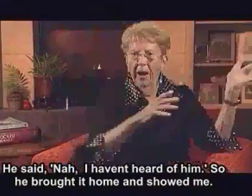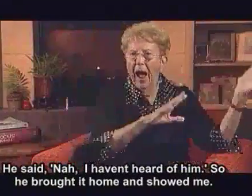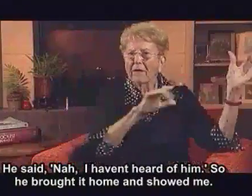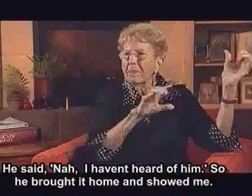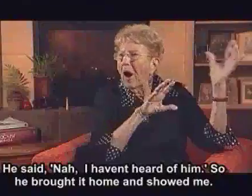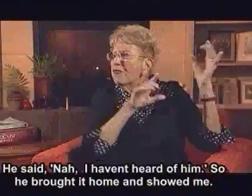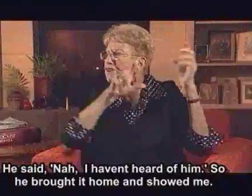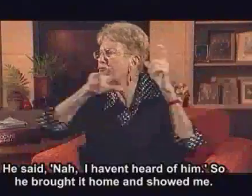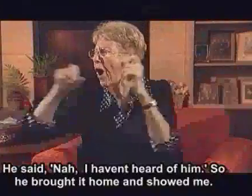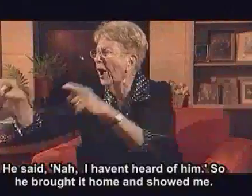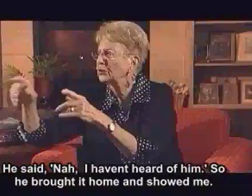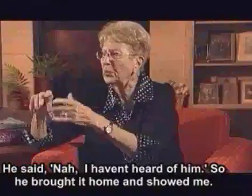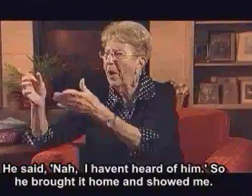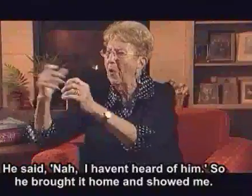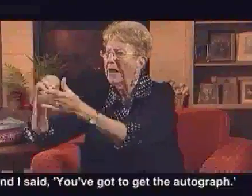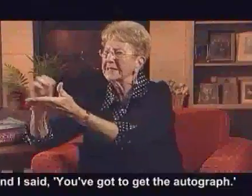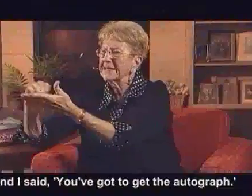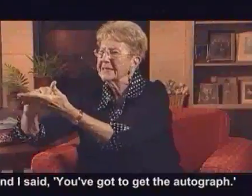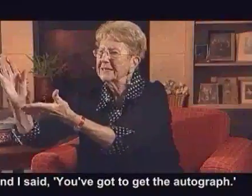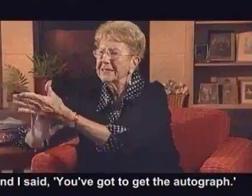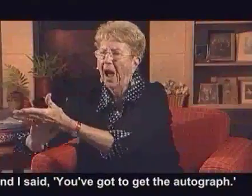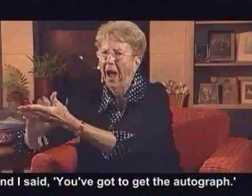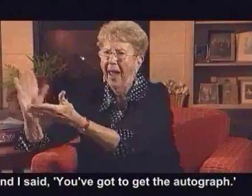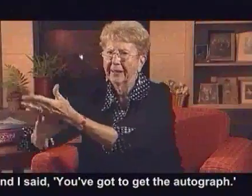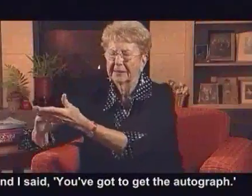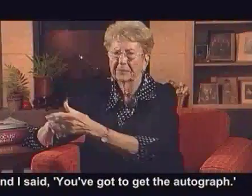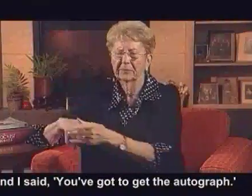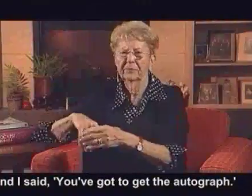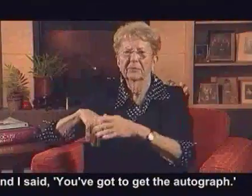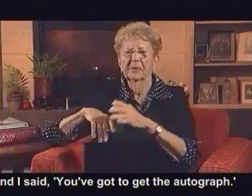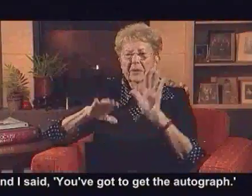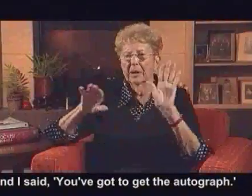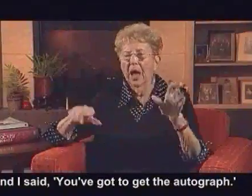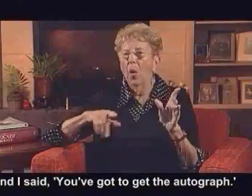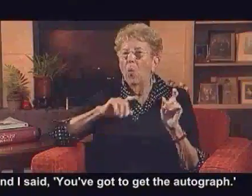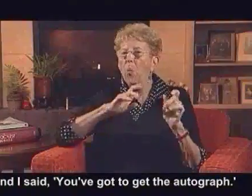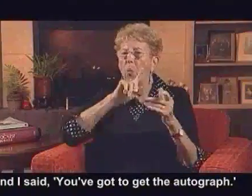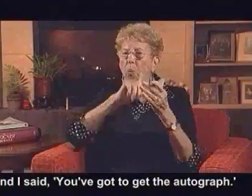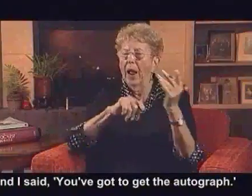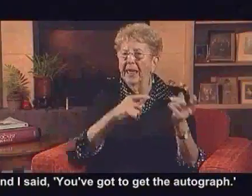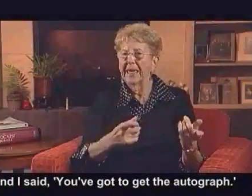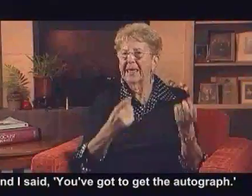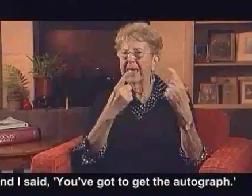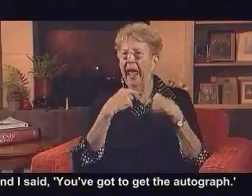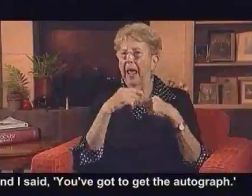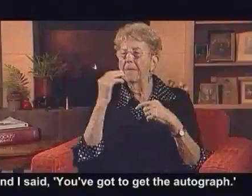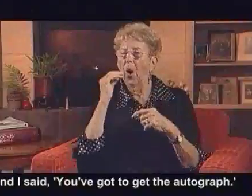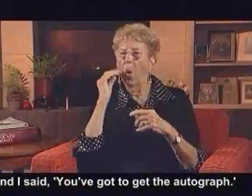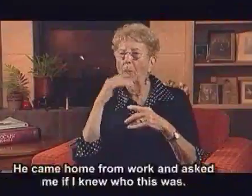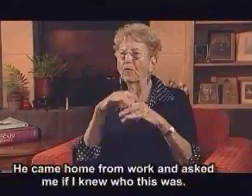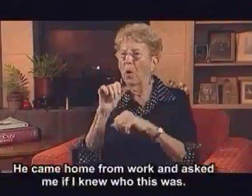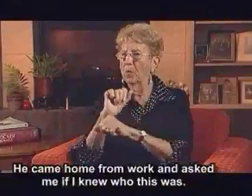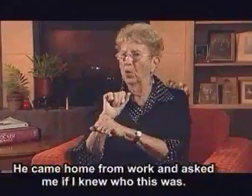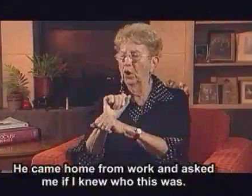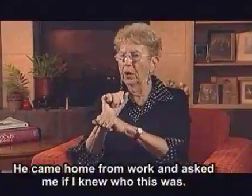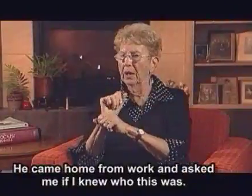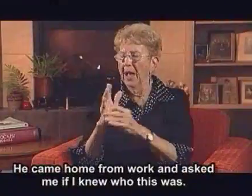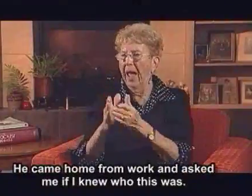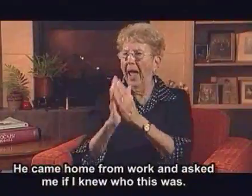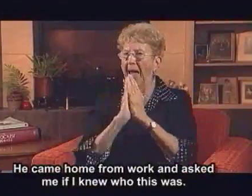So he brought it home and showed me. And I said, "You've got to go get the autograph." He came home from